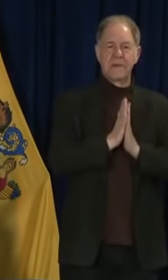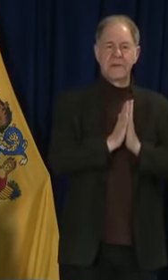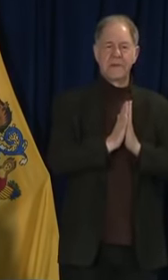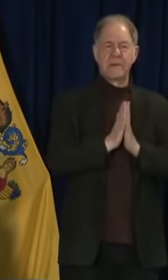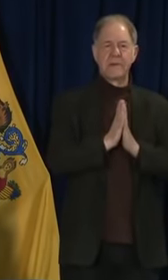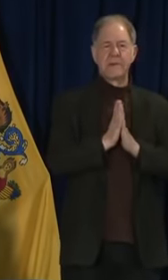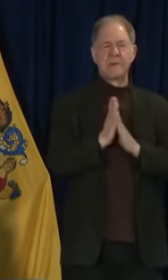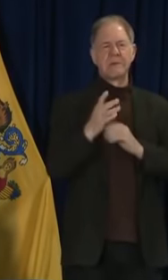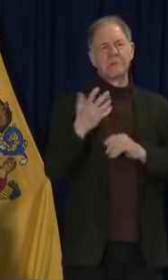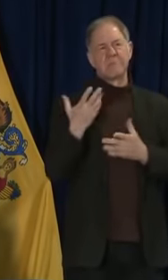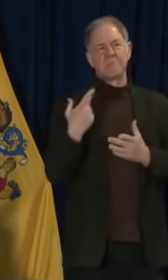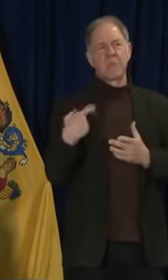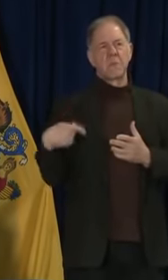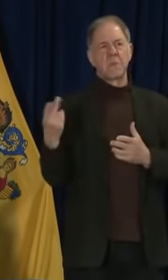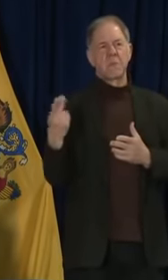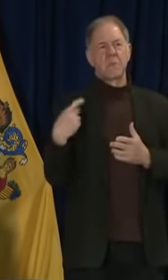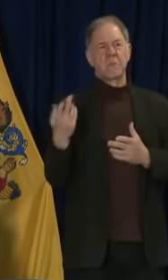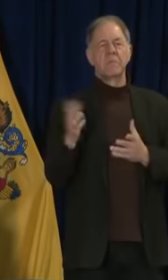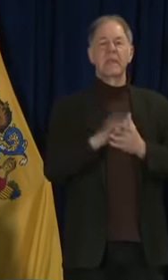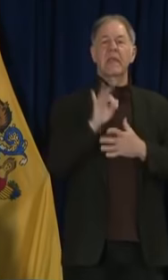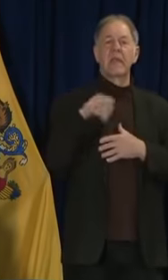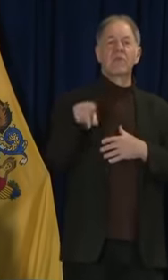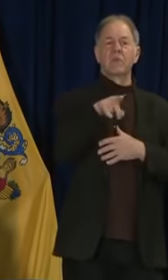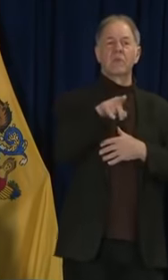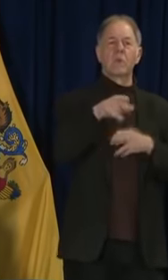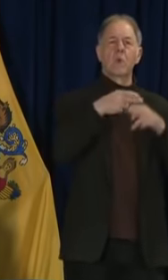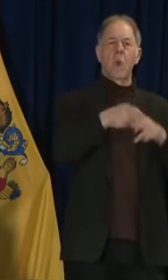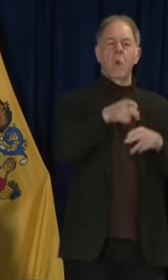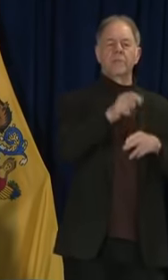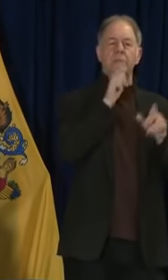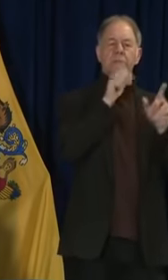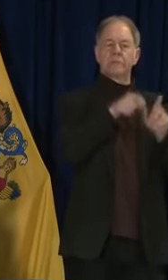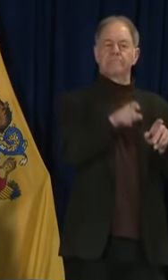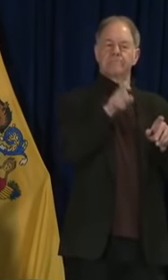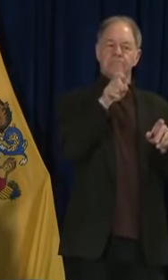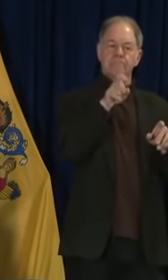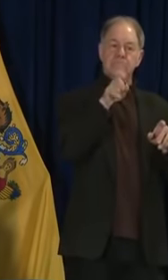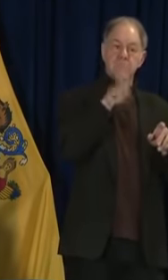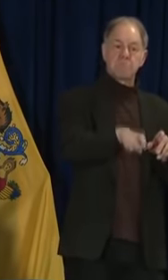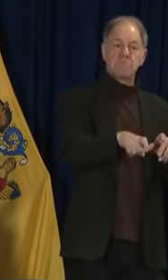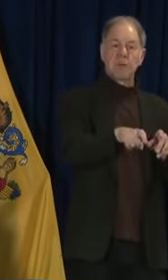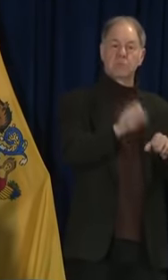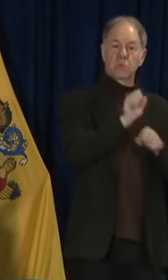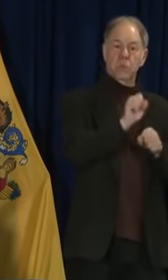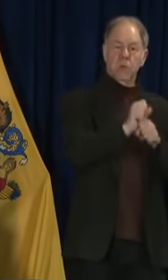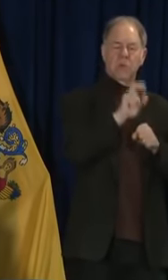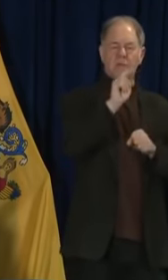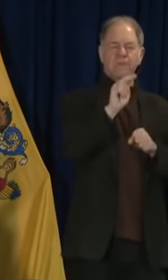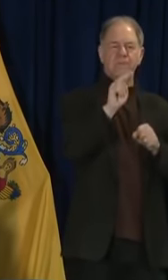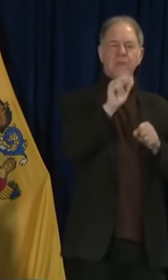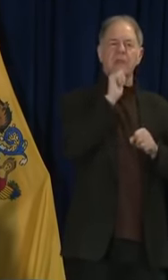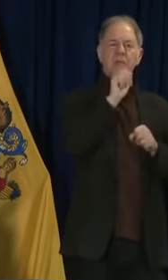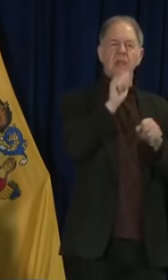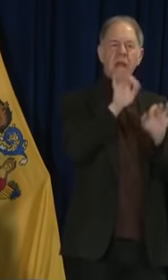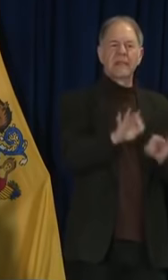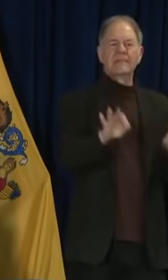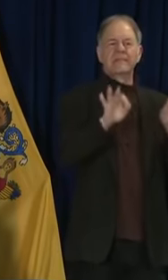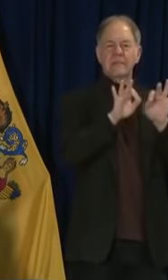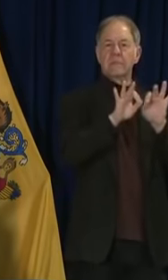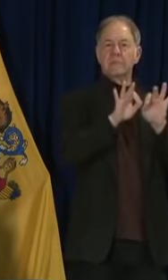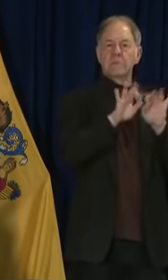We're gonna. If you're a non-essential business, and you're staying open beyond